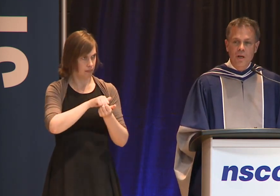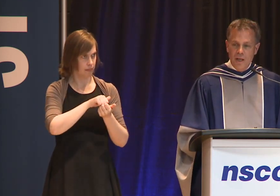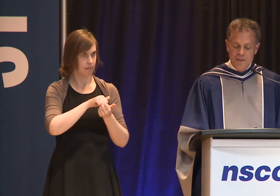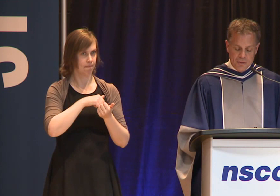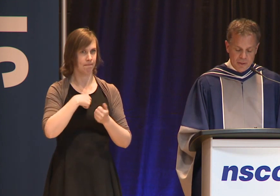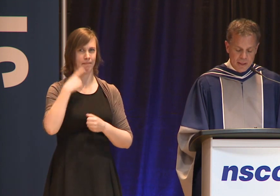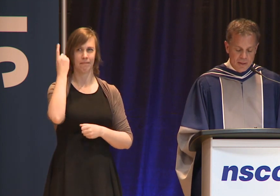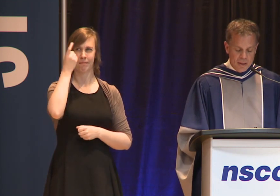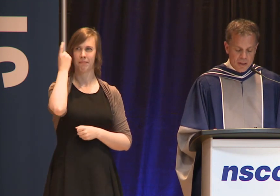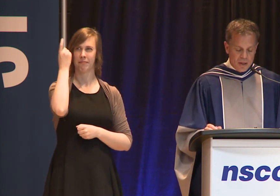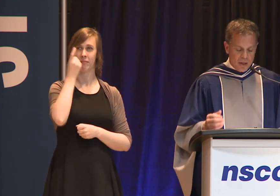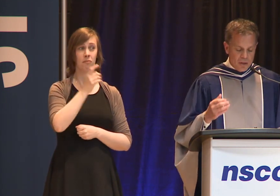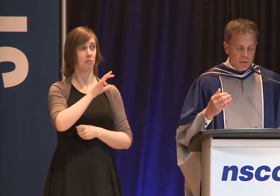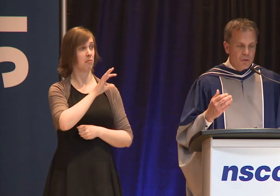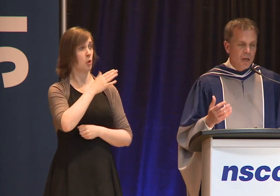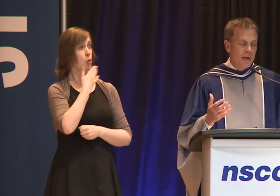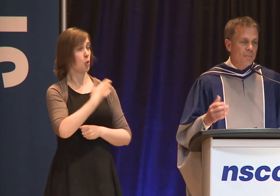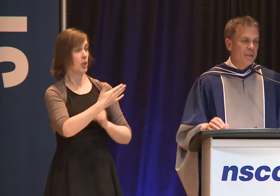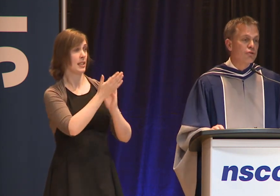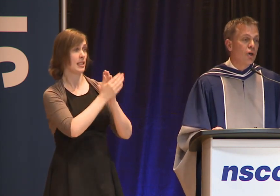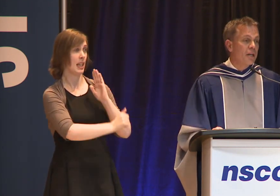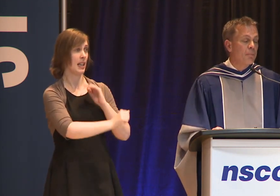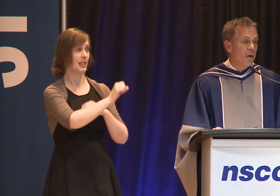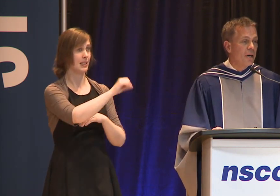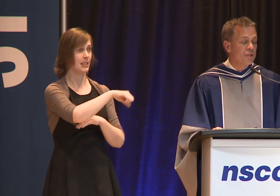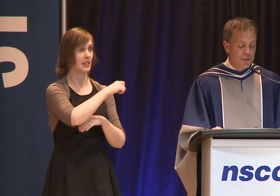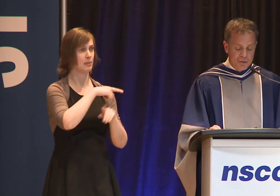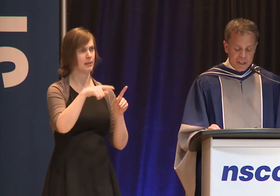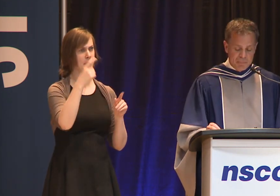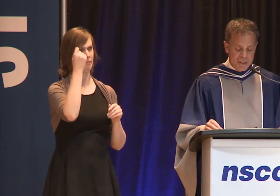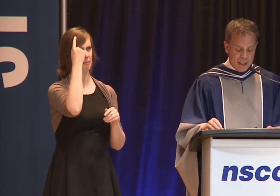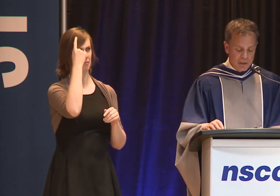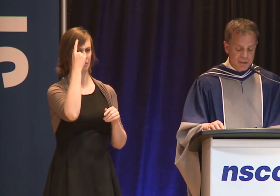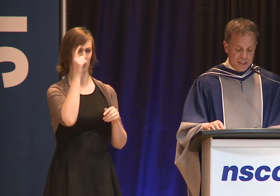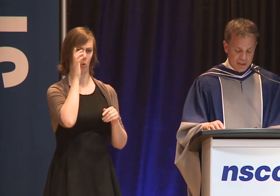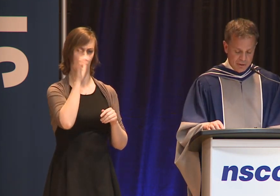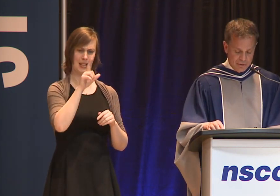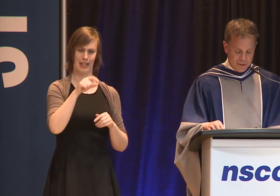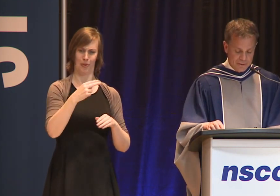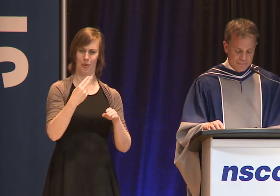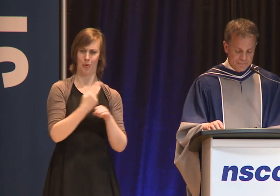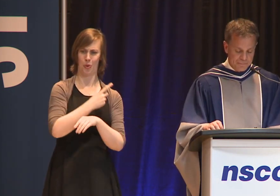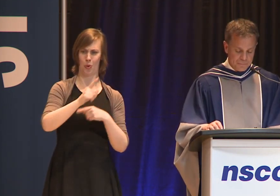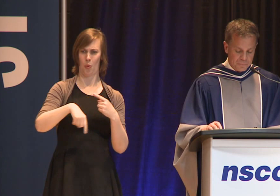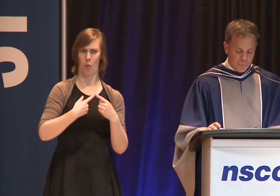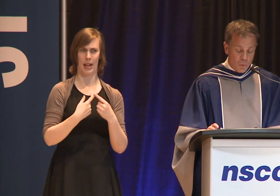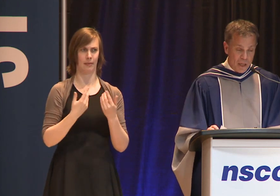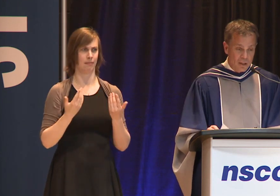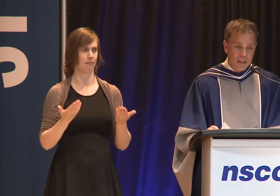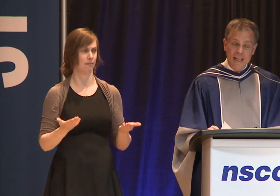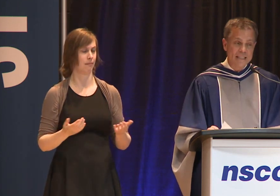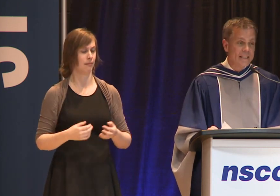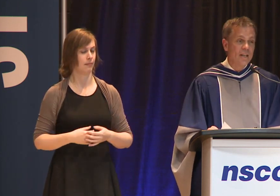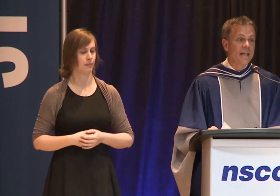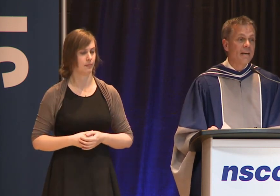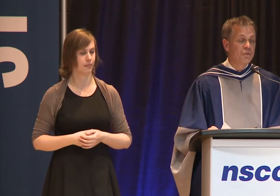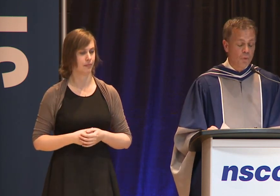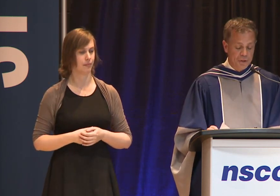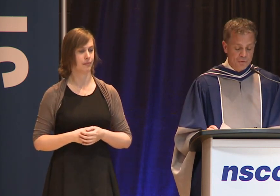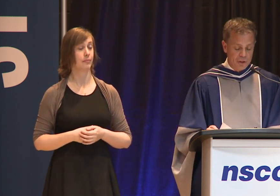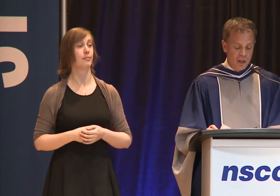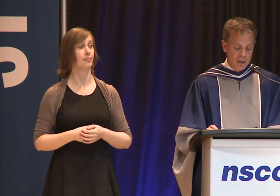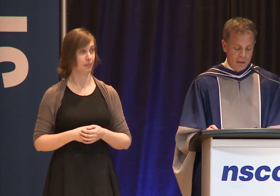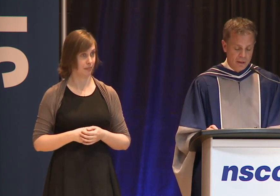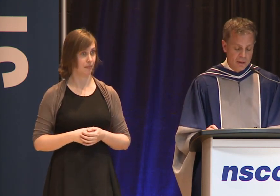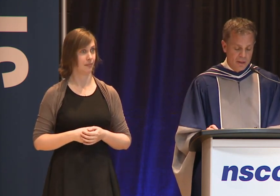ever possibly be drawn upon to use these particular skills? Well, I did not have to